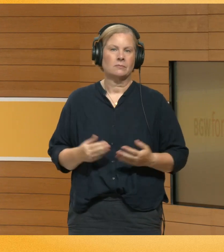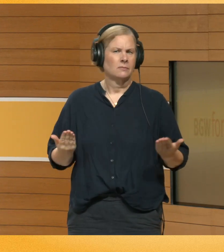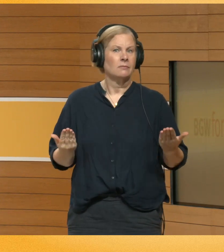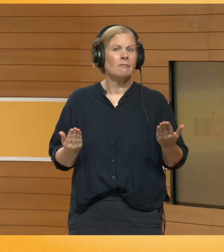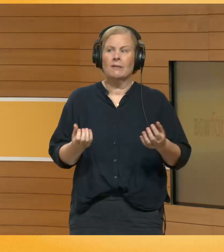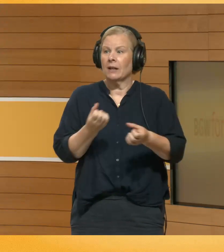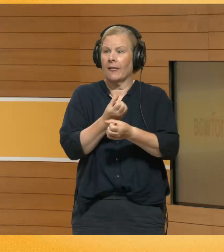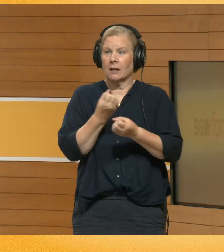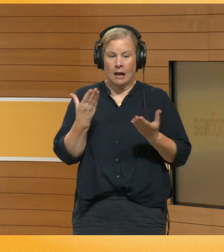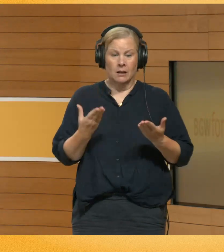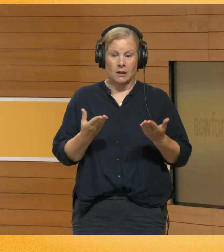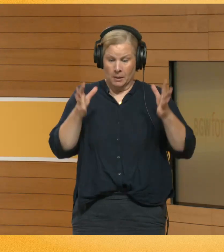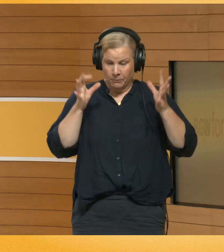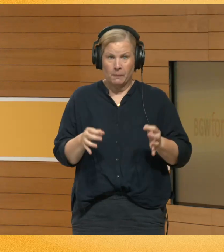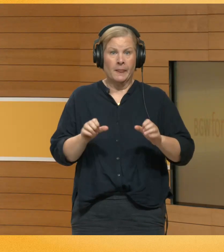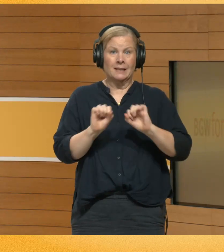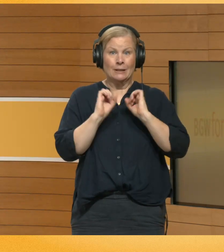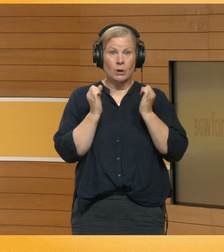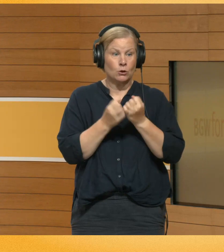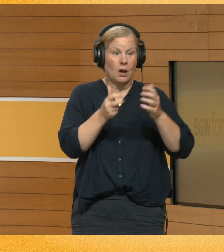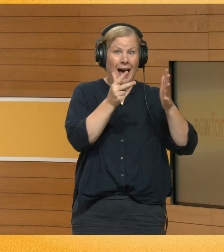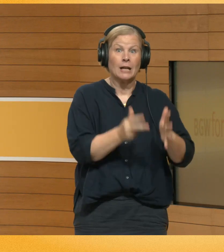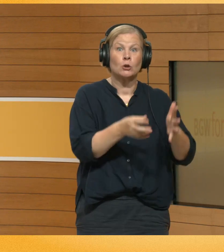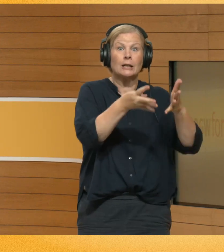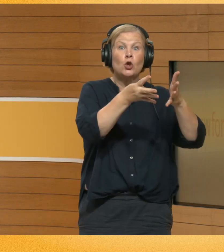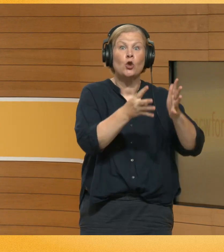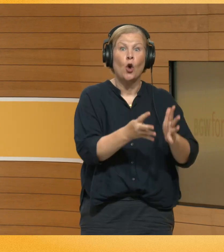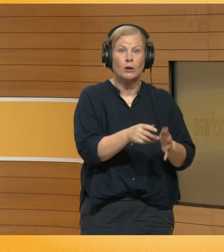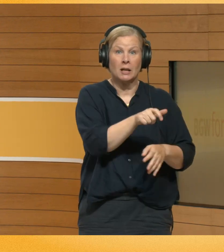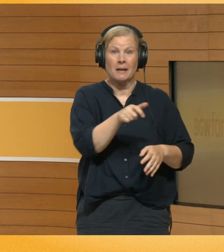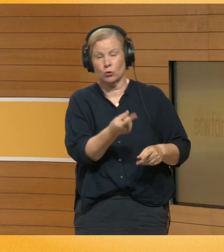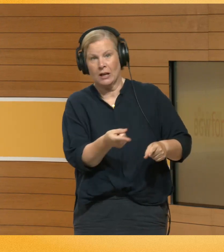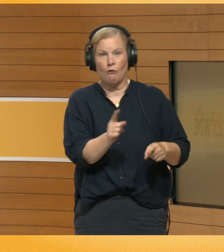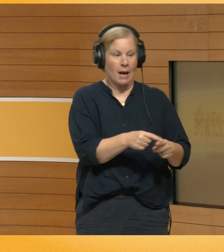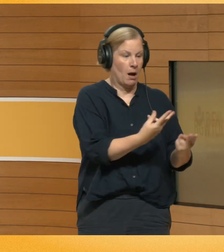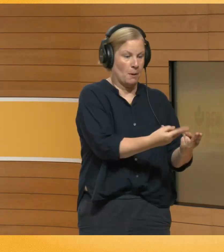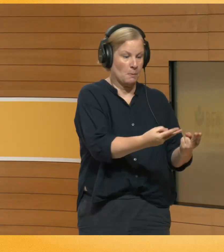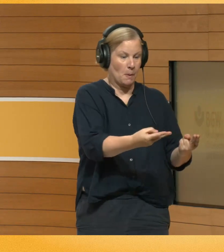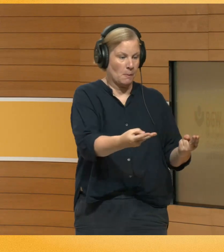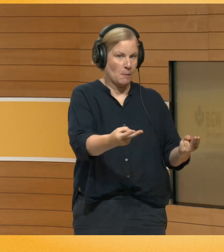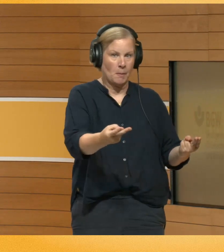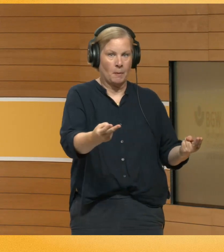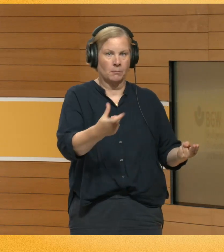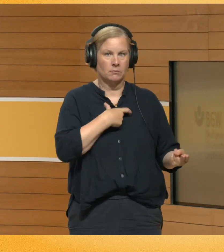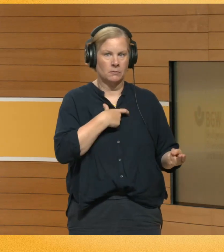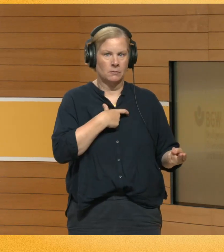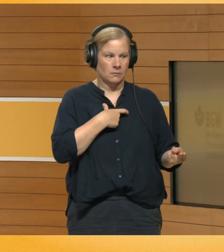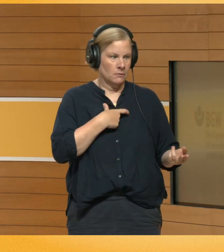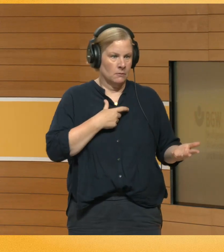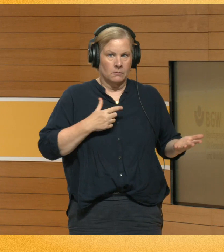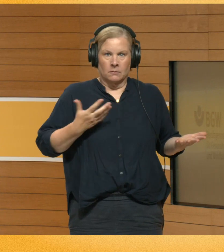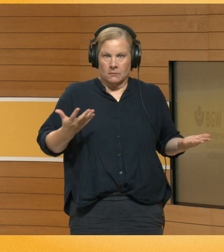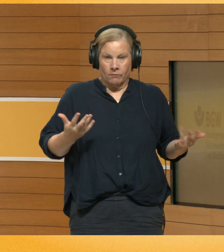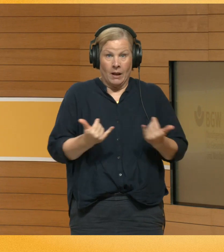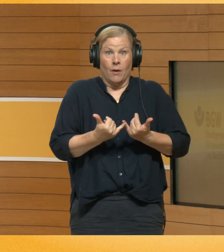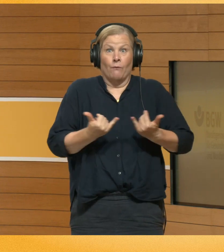maybe 50 in each hospital, and it does become a problem. So the main issue is